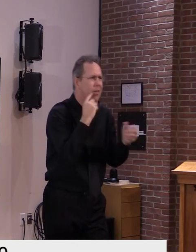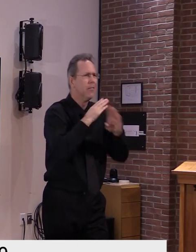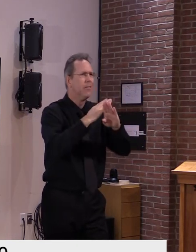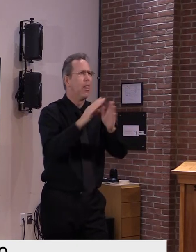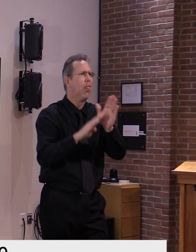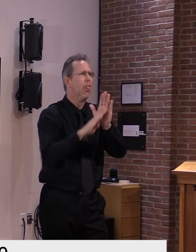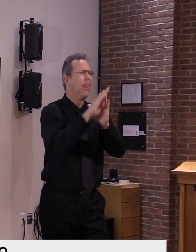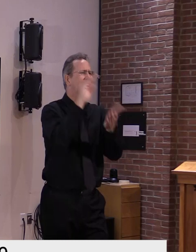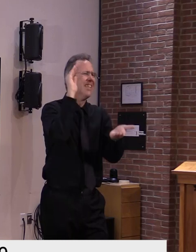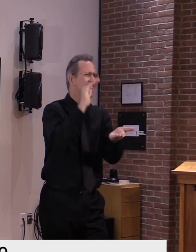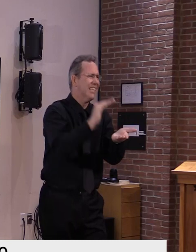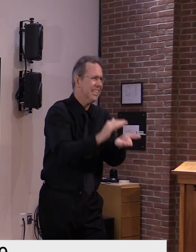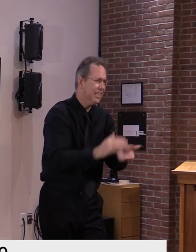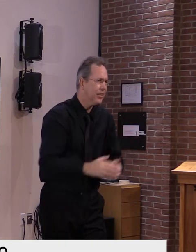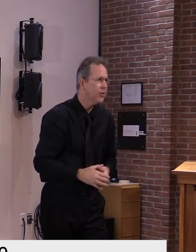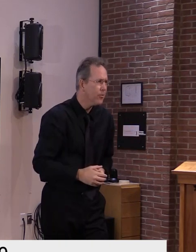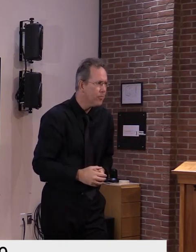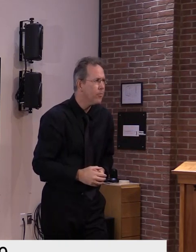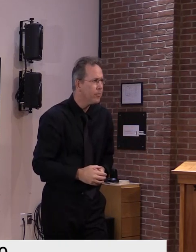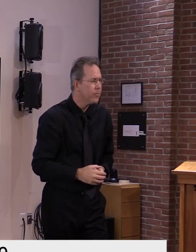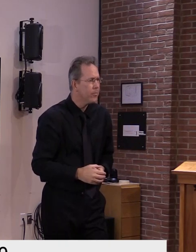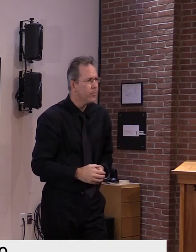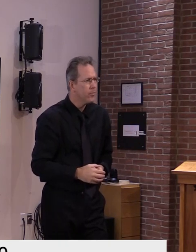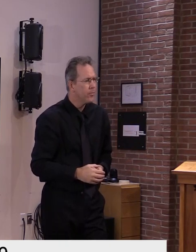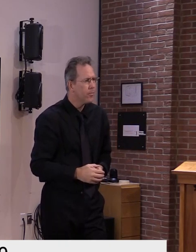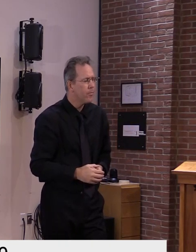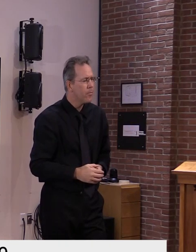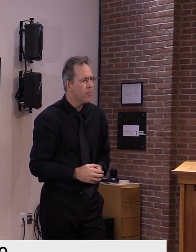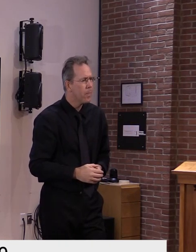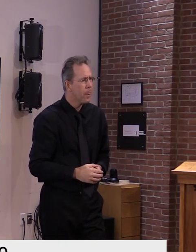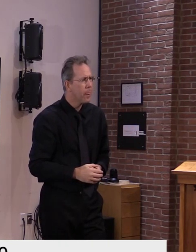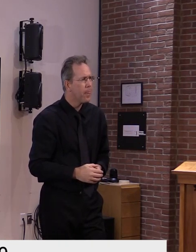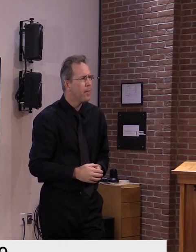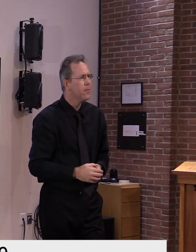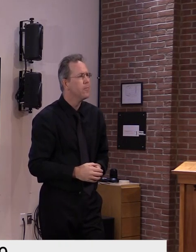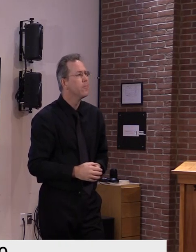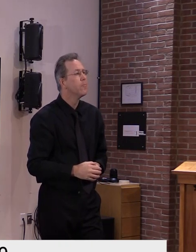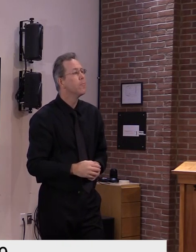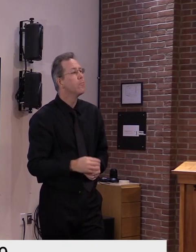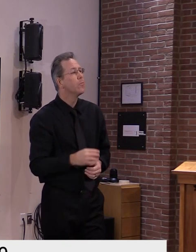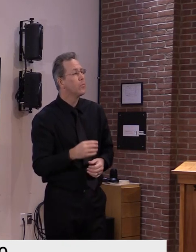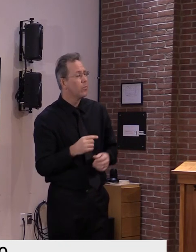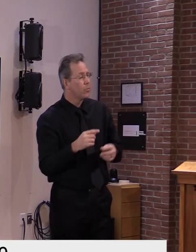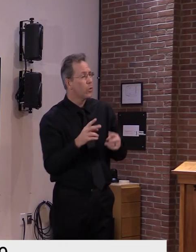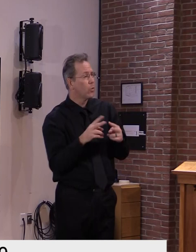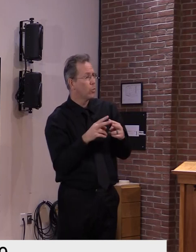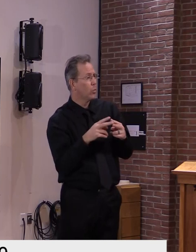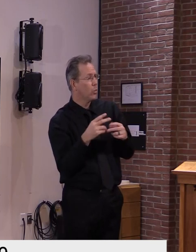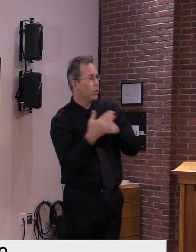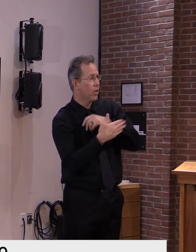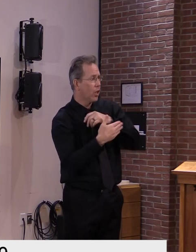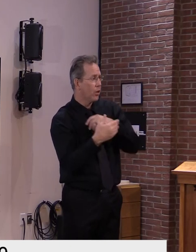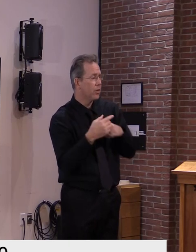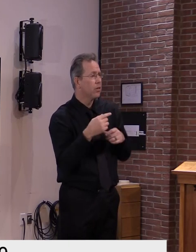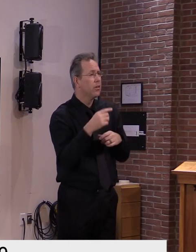problems in northern New Hampshire. So on both of those, I think we've put the technology in